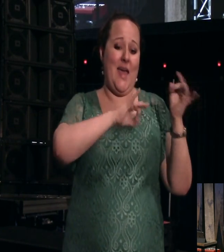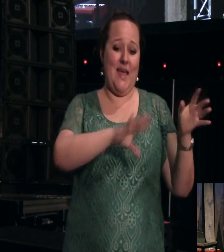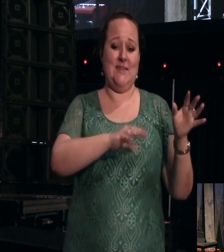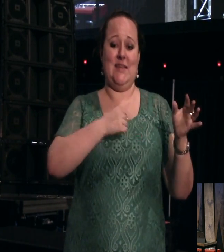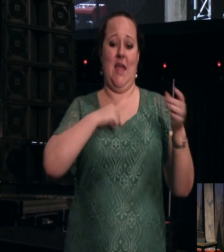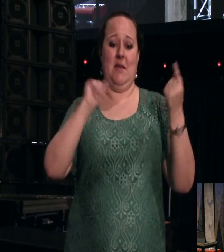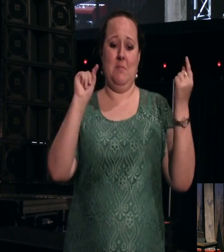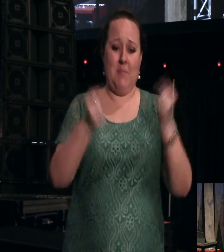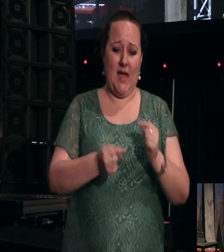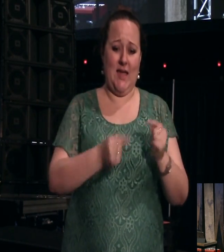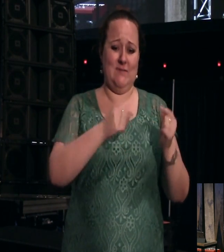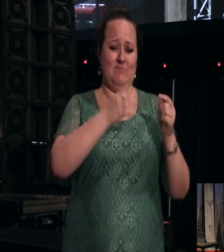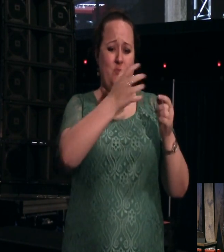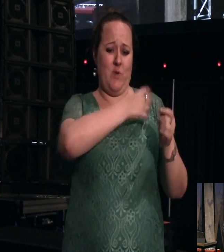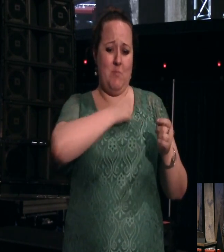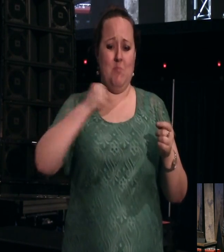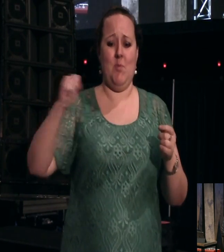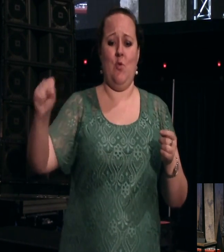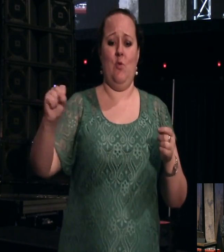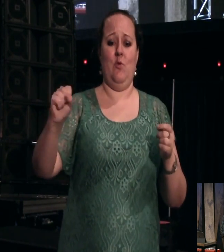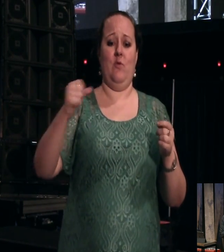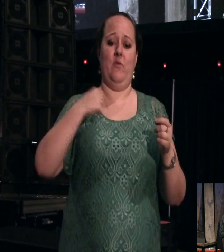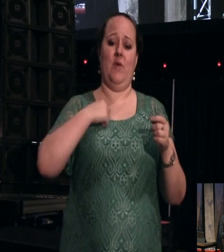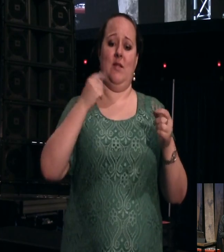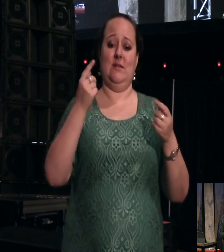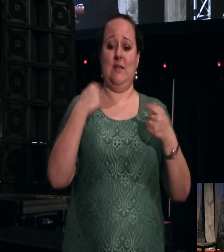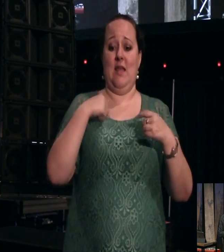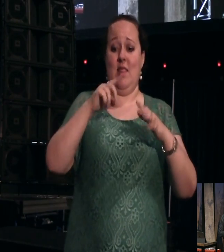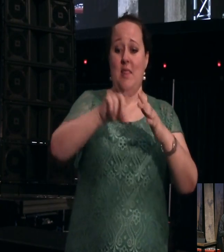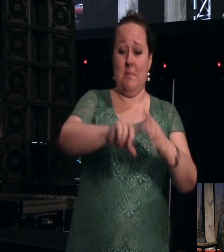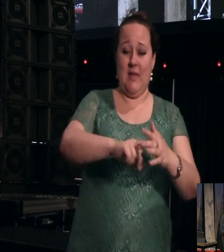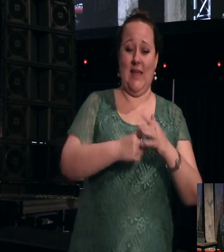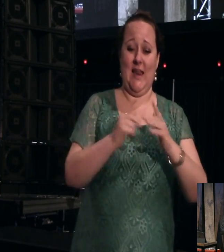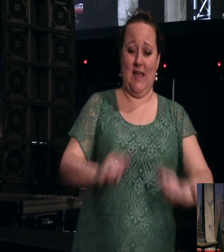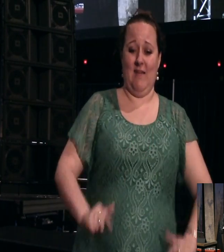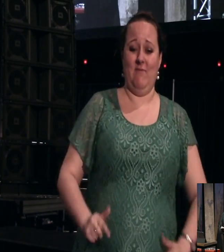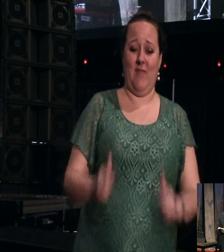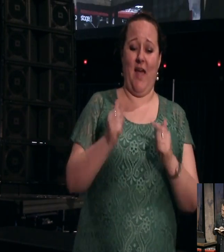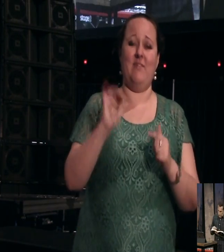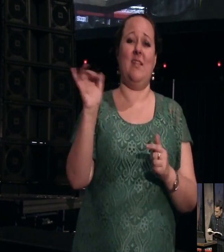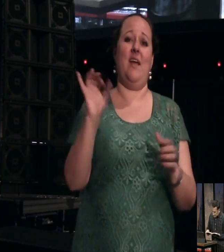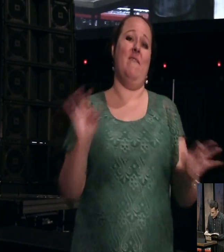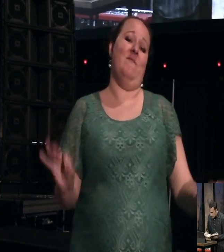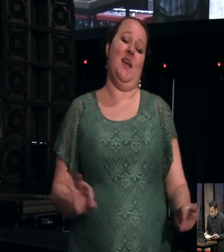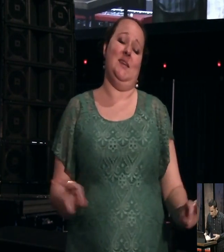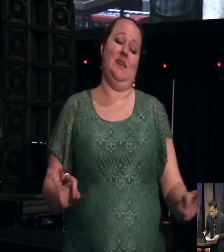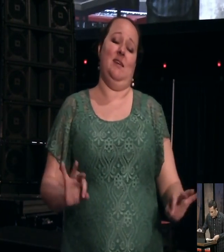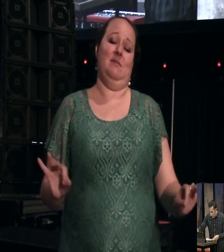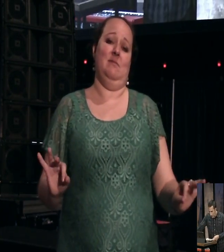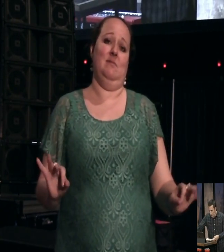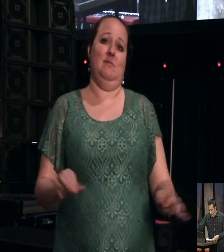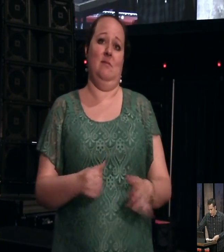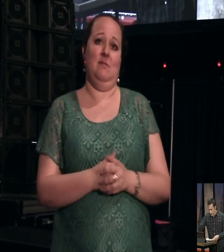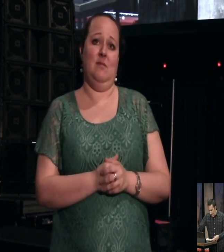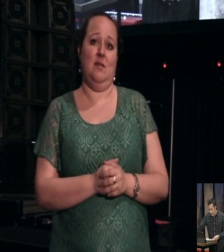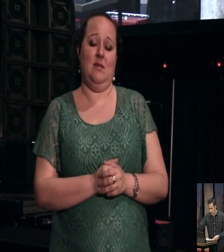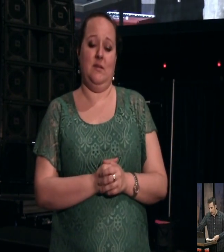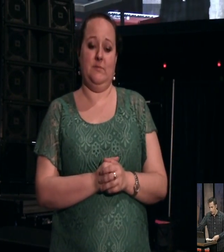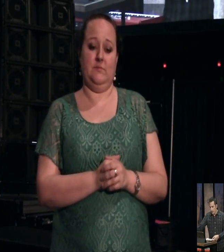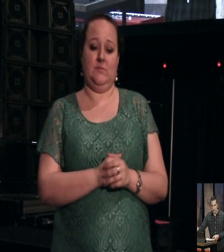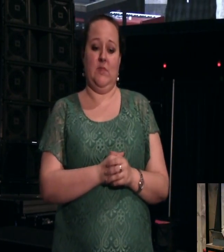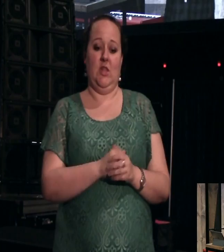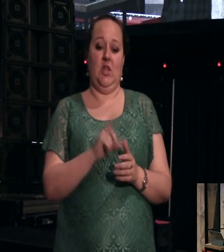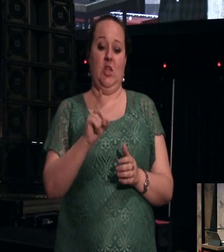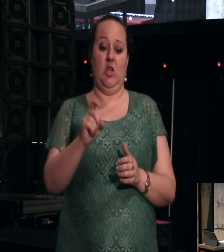Remove vexation from your heart and put away pain from your body, for youth and the dawn of life are